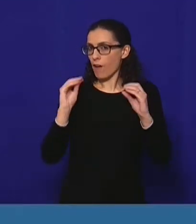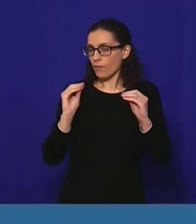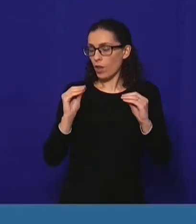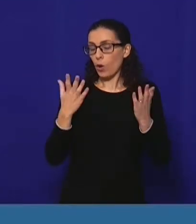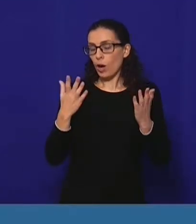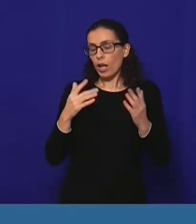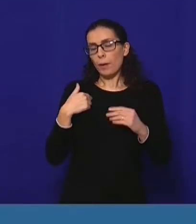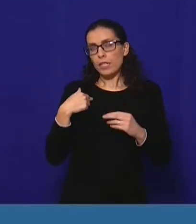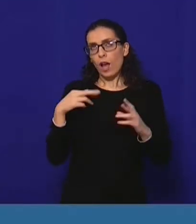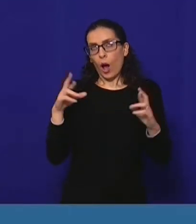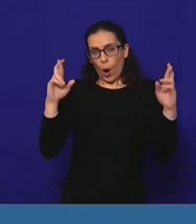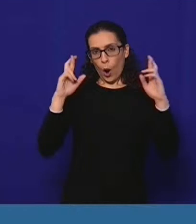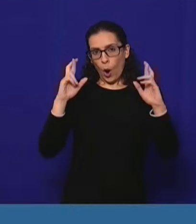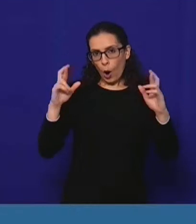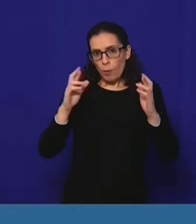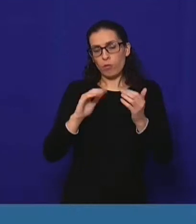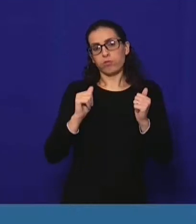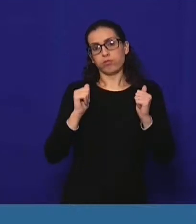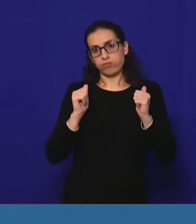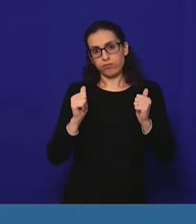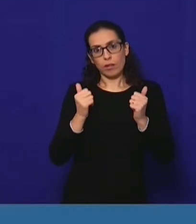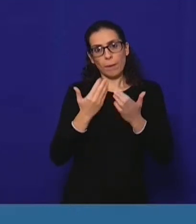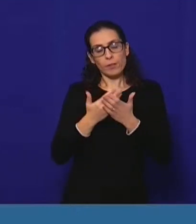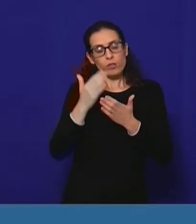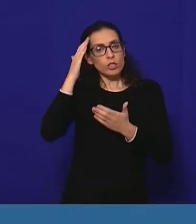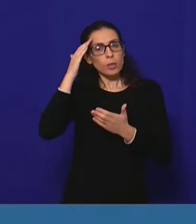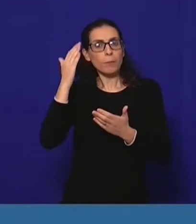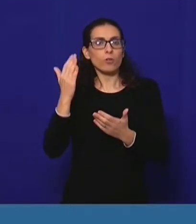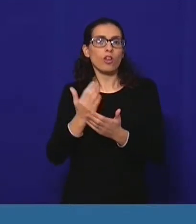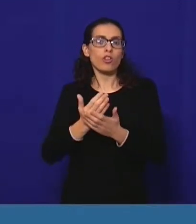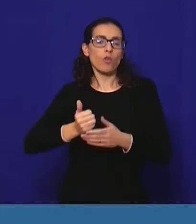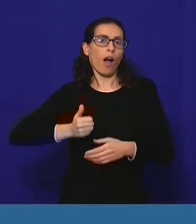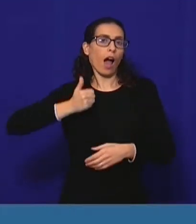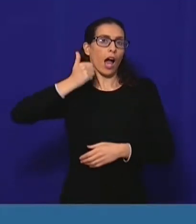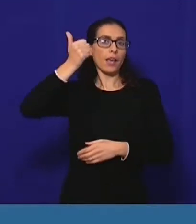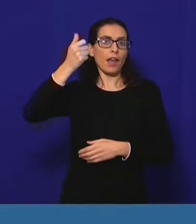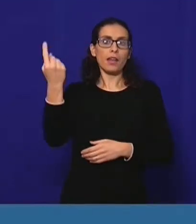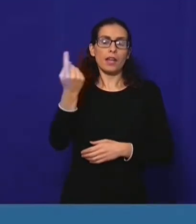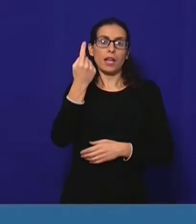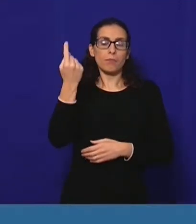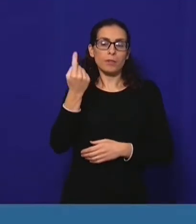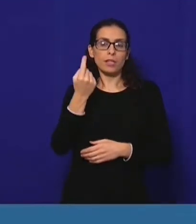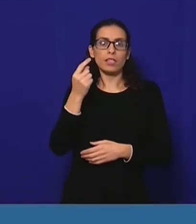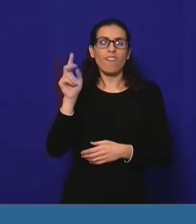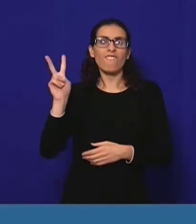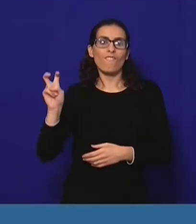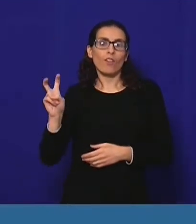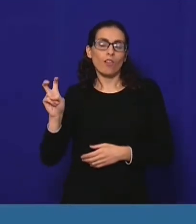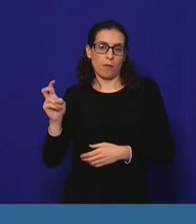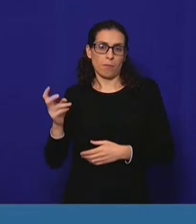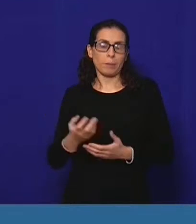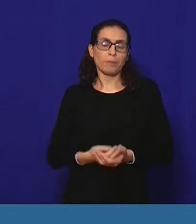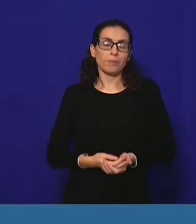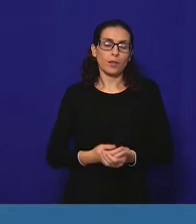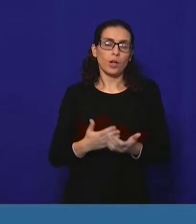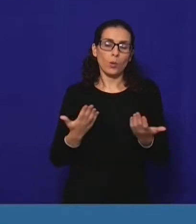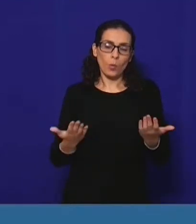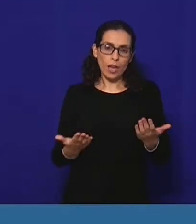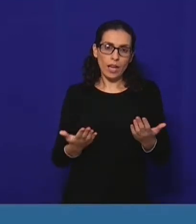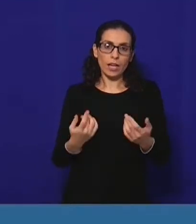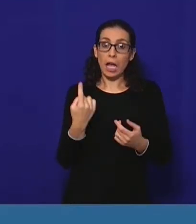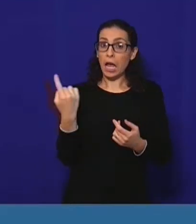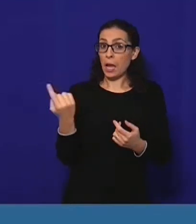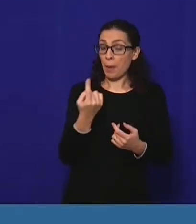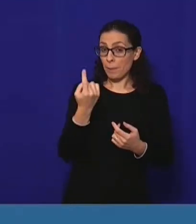propju ħanibdew nipproteġu propju lin-nies l-iktar li huma vulnerabbli. Allura nappella lil kulħadd li kull min